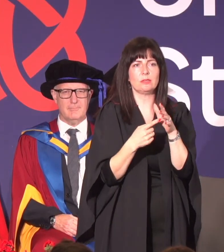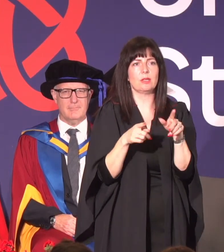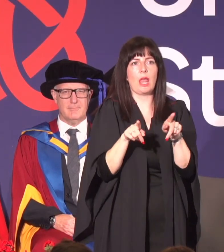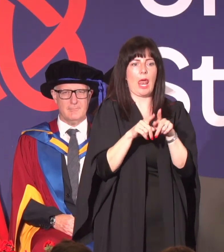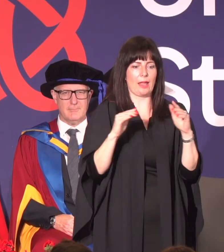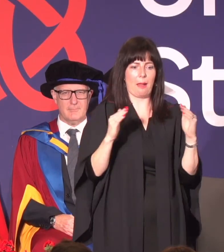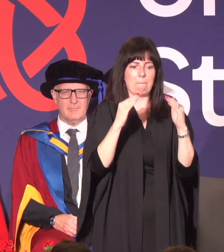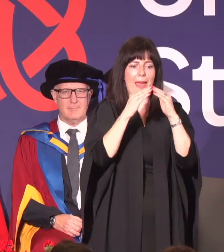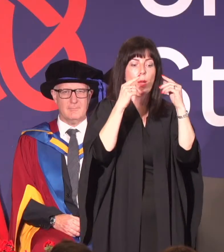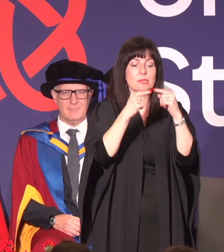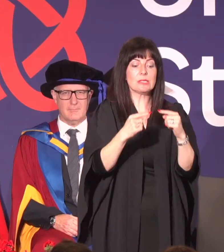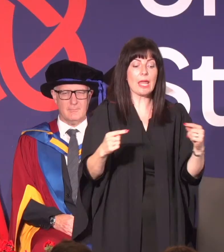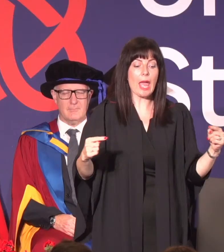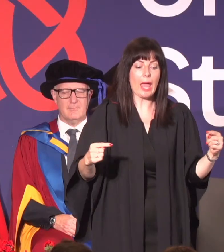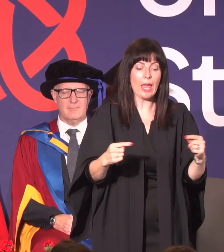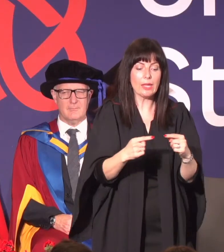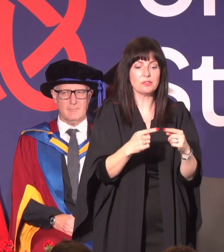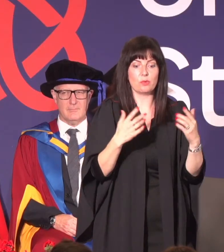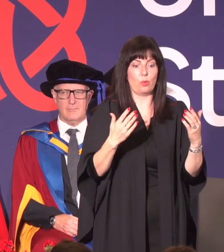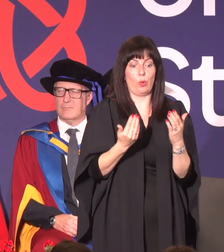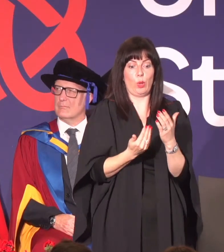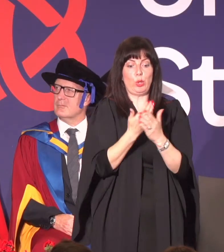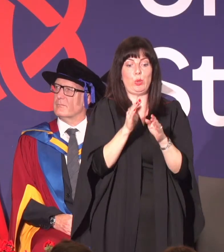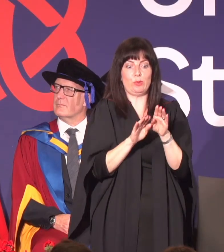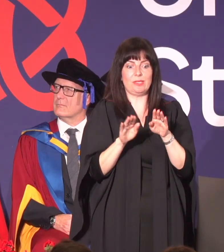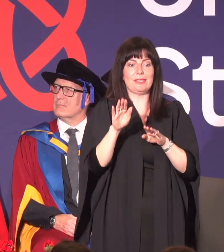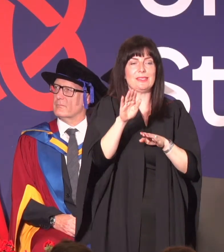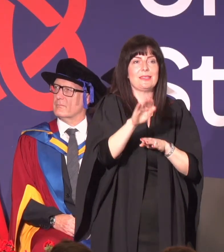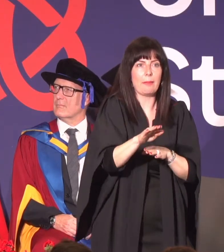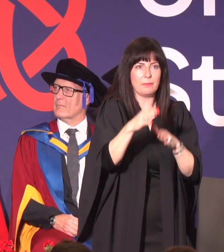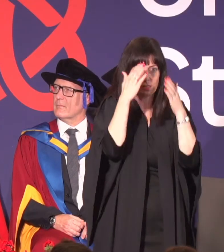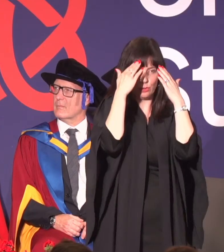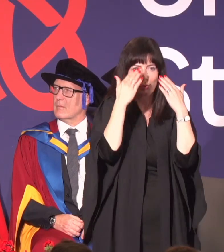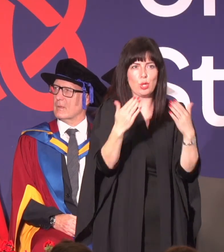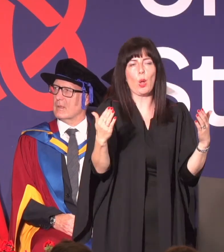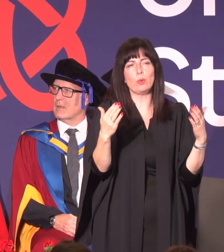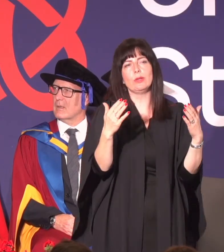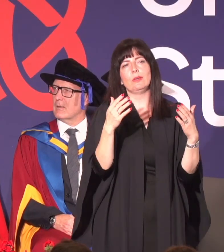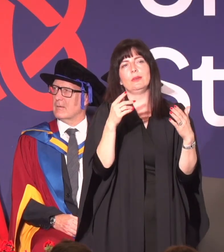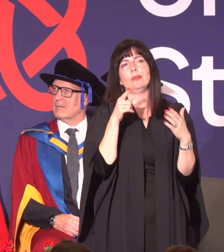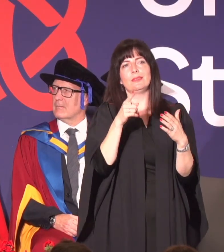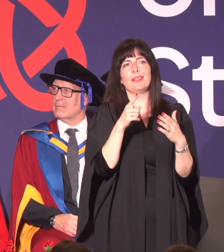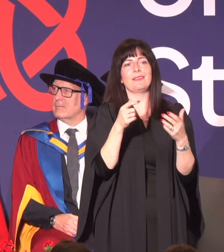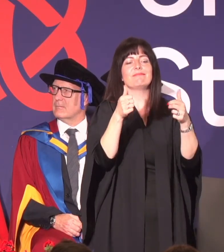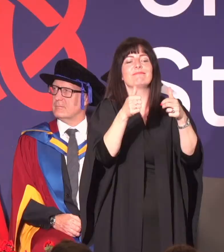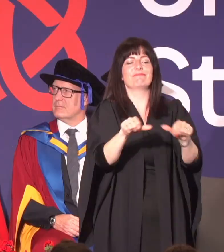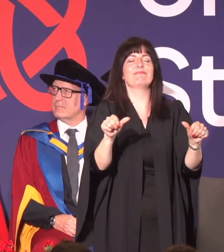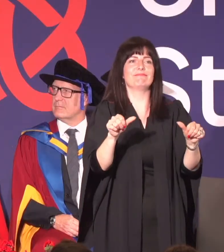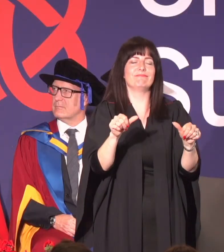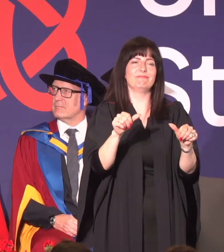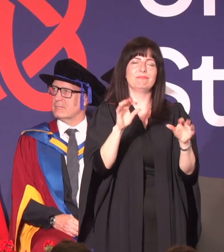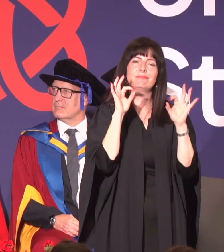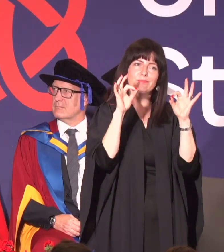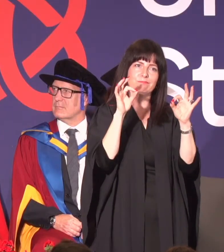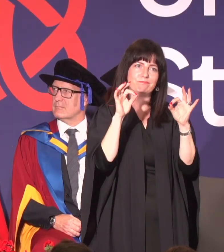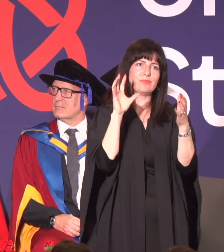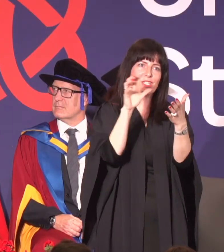mountain or the beginning of a new chapter, it's the step into the unknown that often leads to the most profound discoveries.